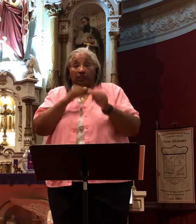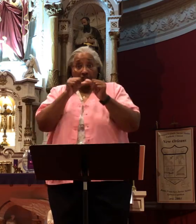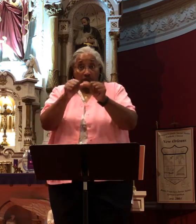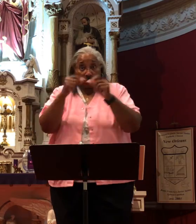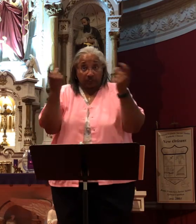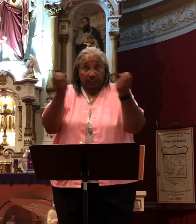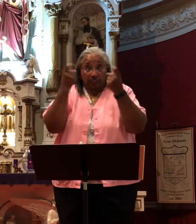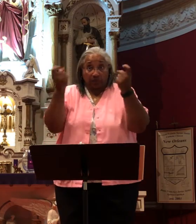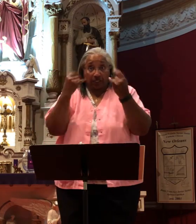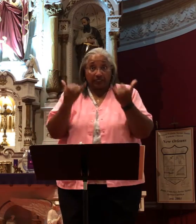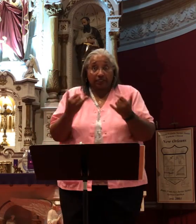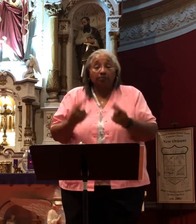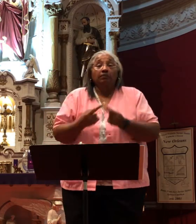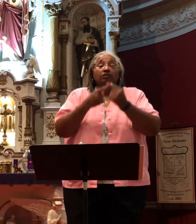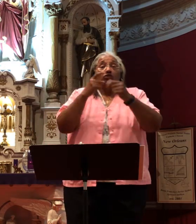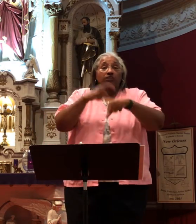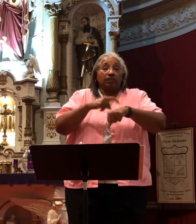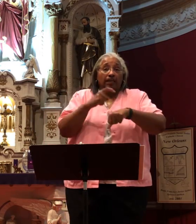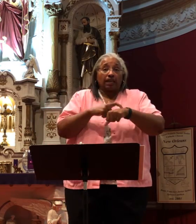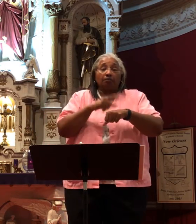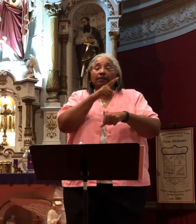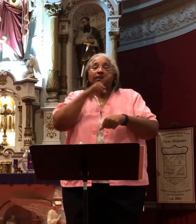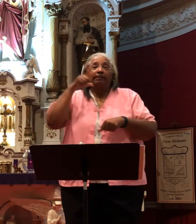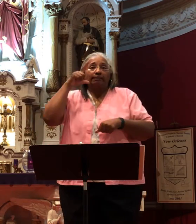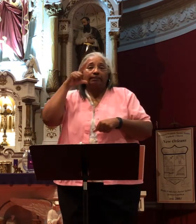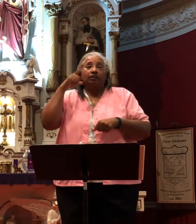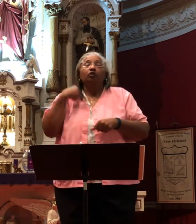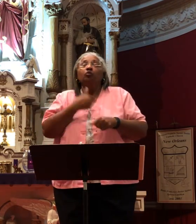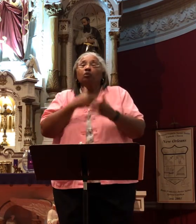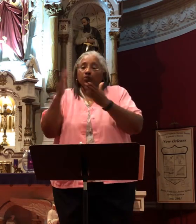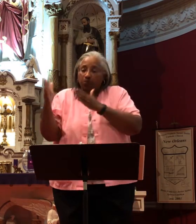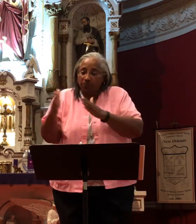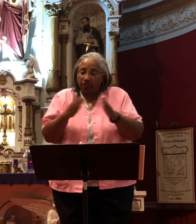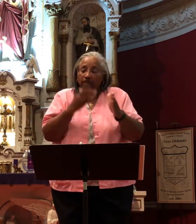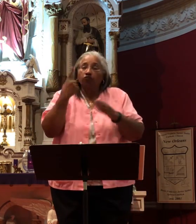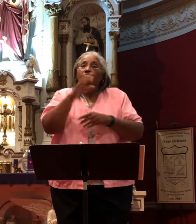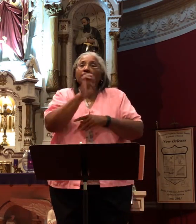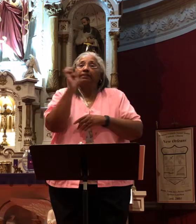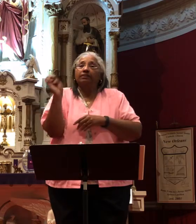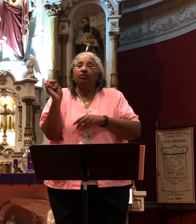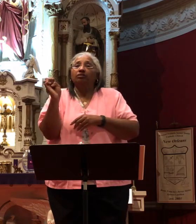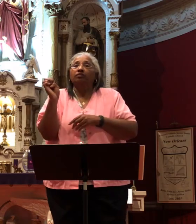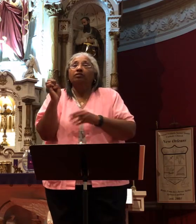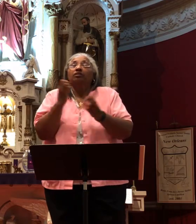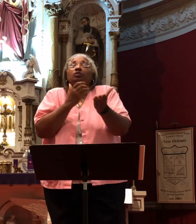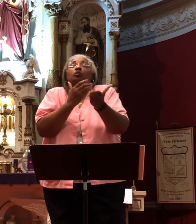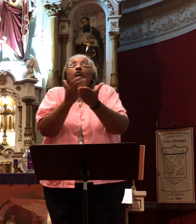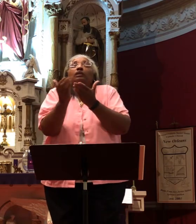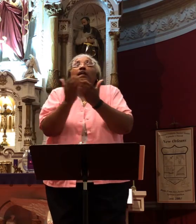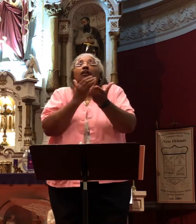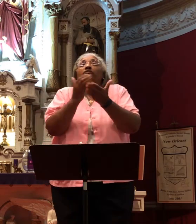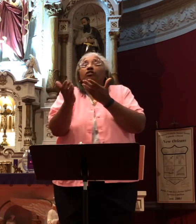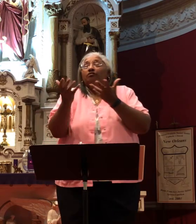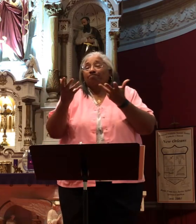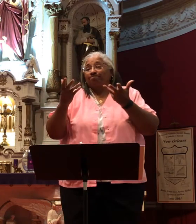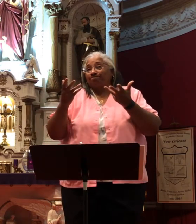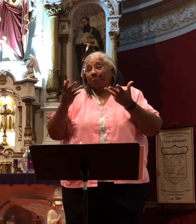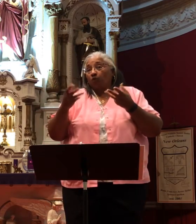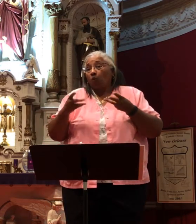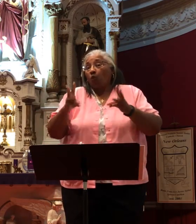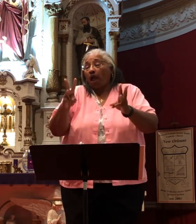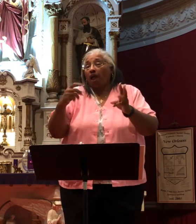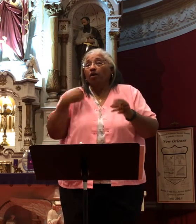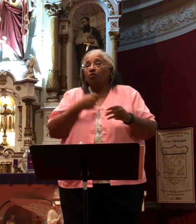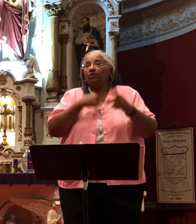this special time of Lent as we prepare for Easter, in whatever shape and form Easter will take for